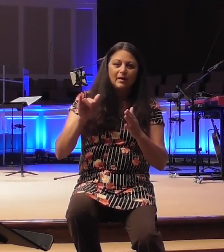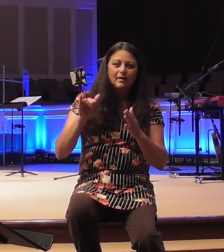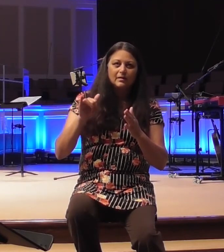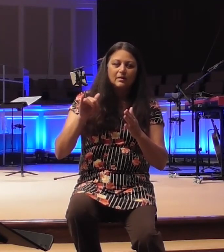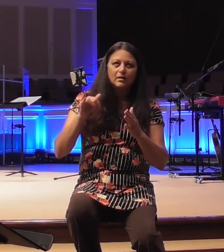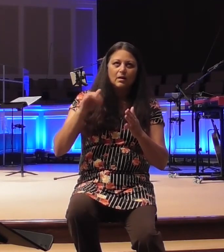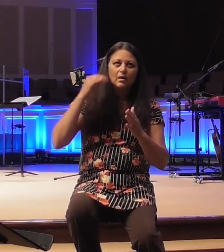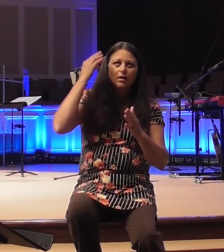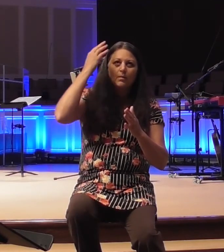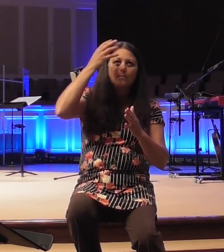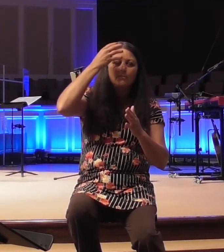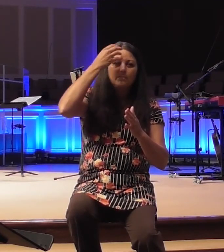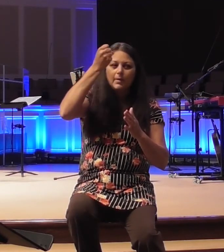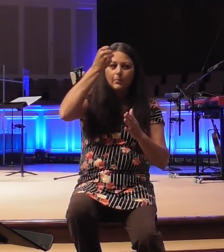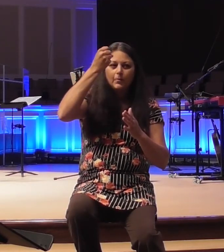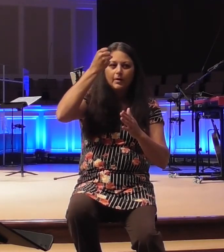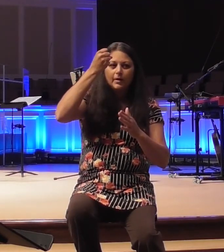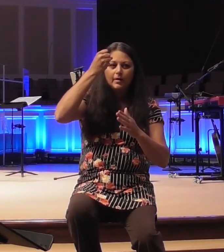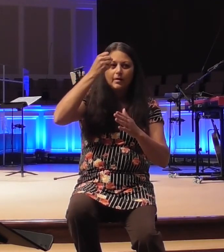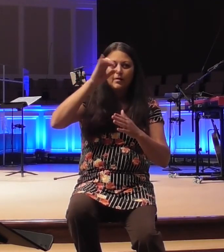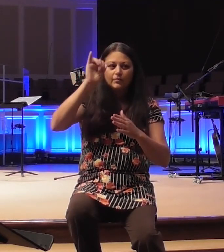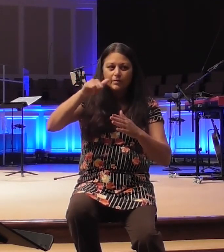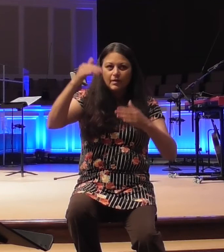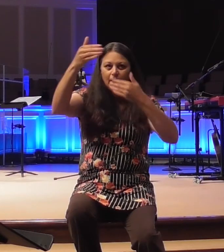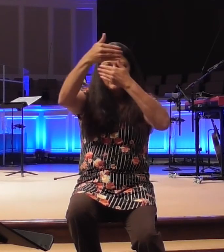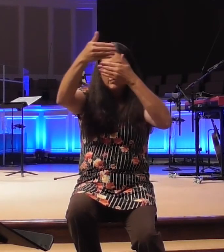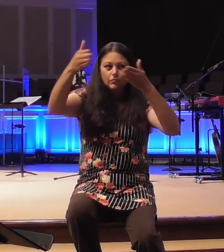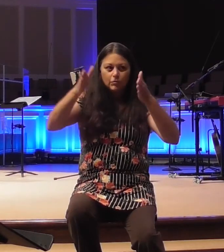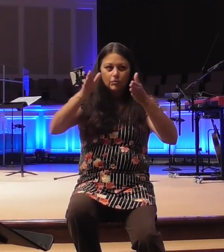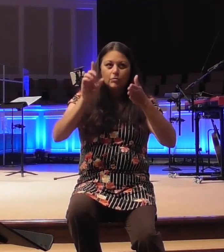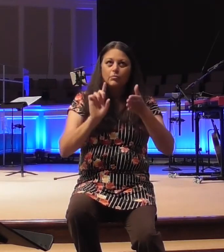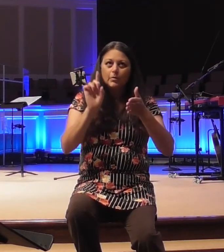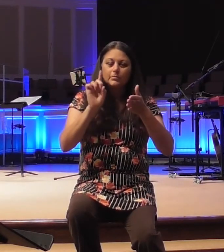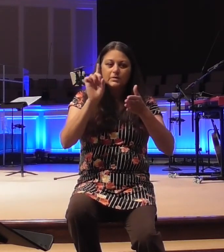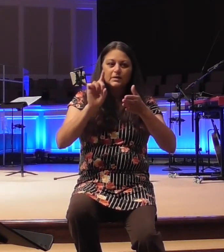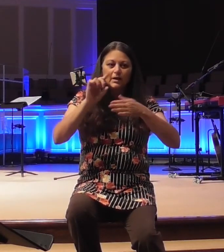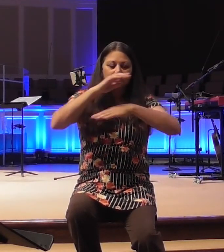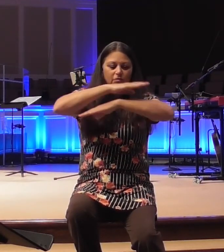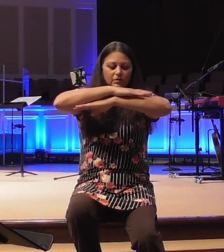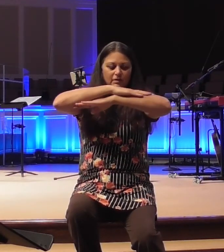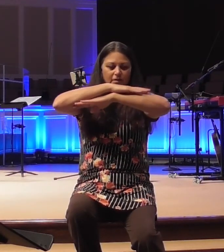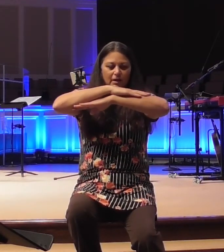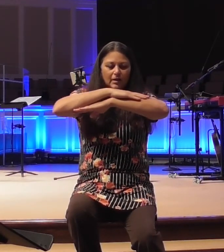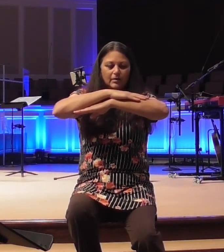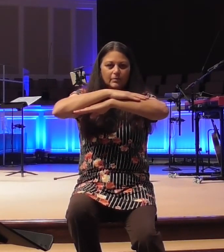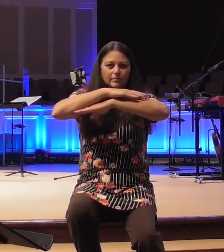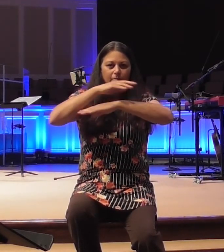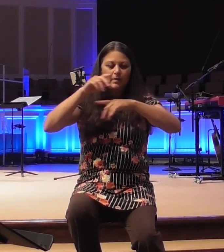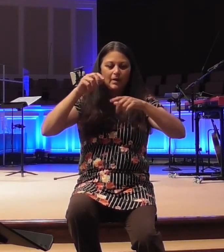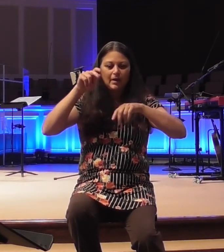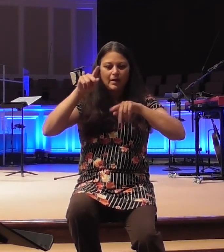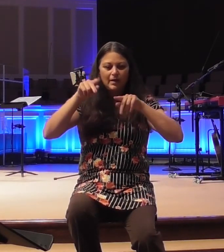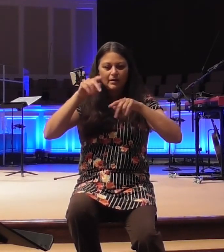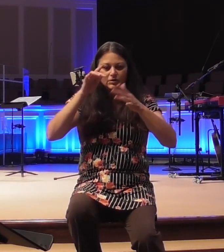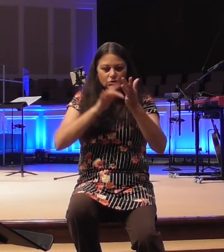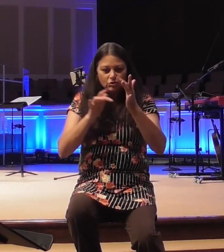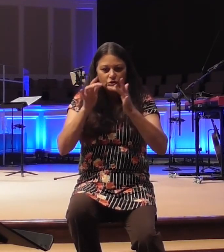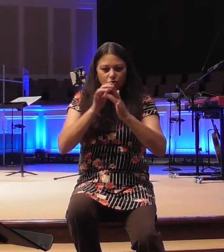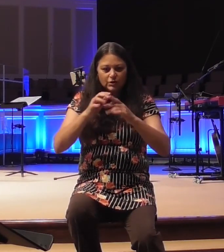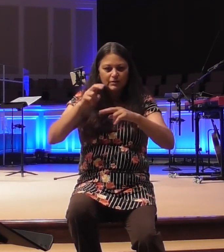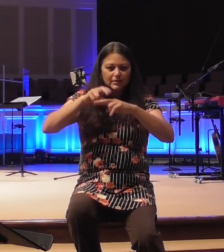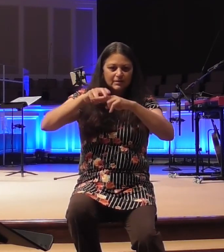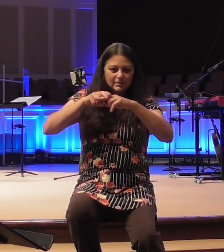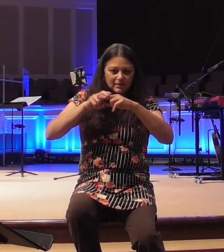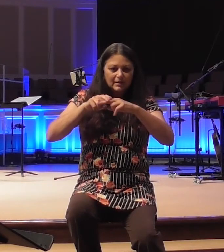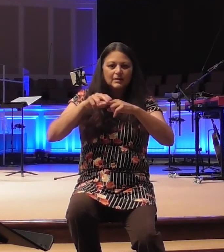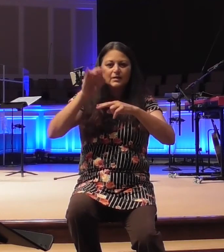the defining characteristic of who we are. Let's let the picture of the gospel be what people see when